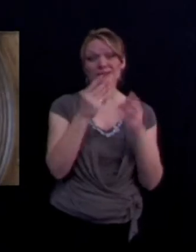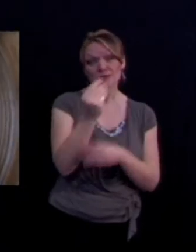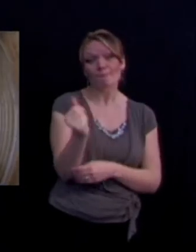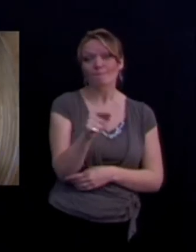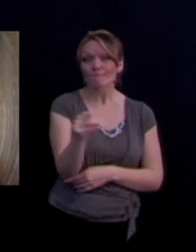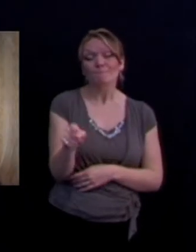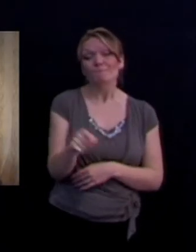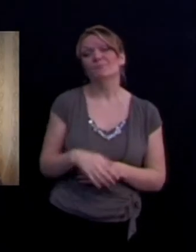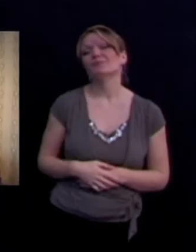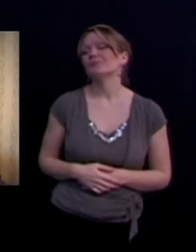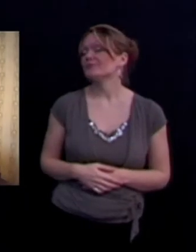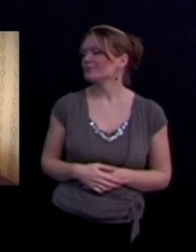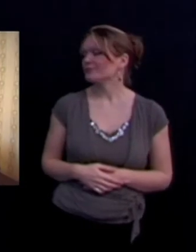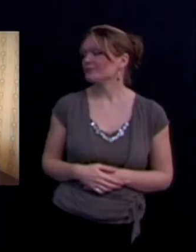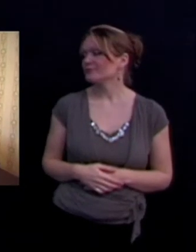them.